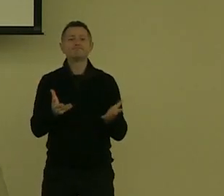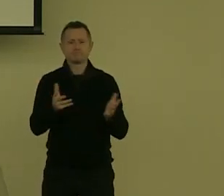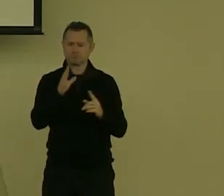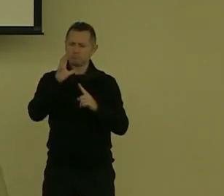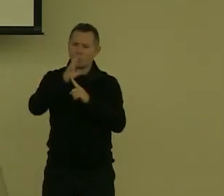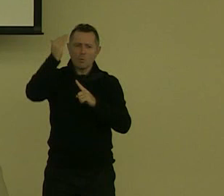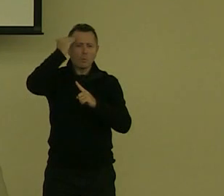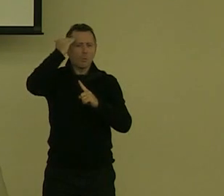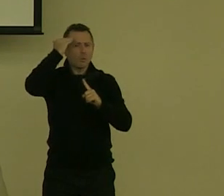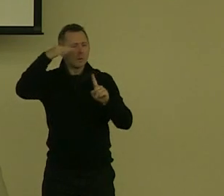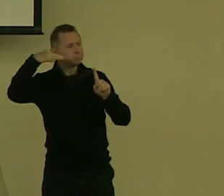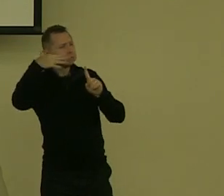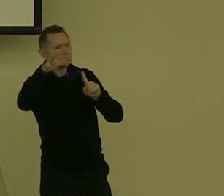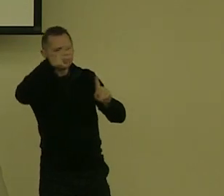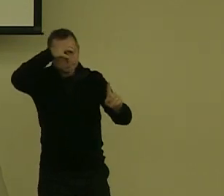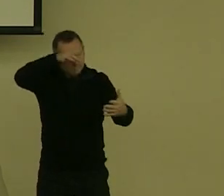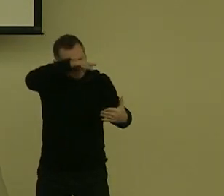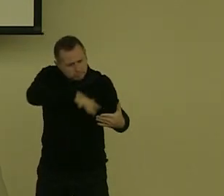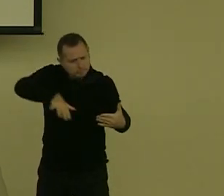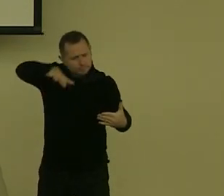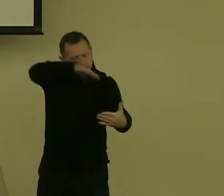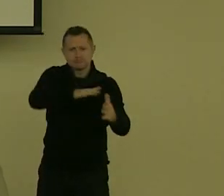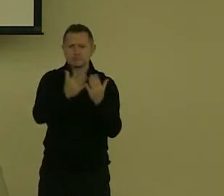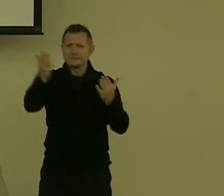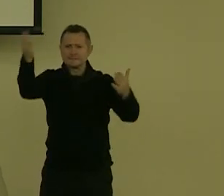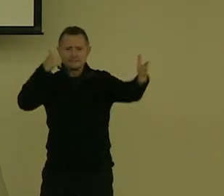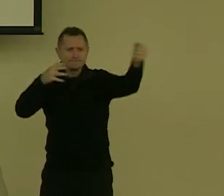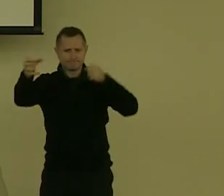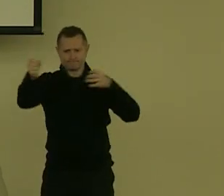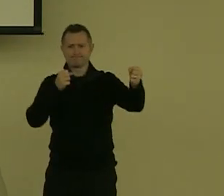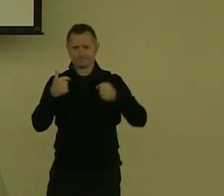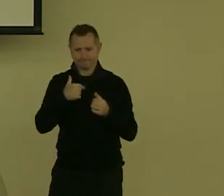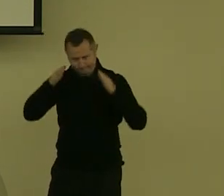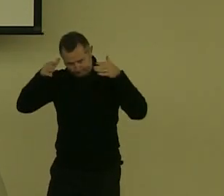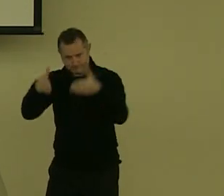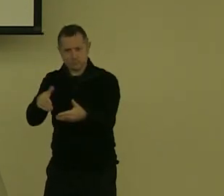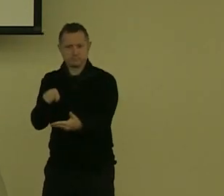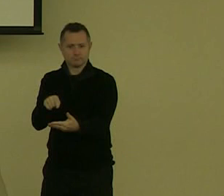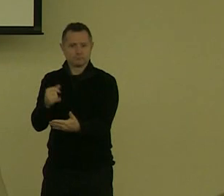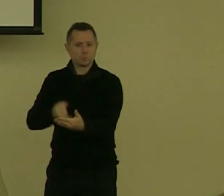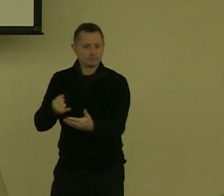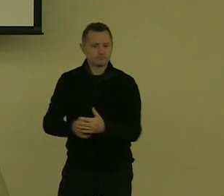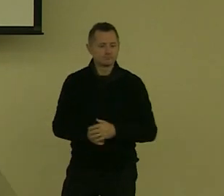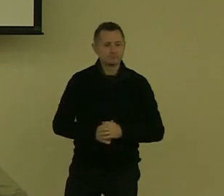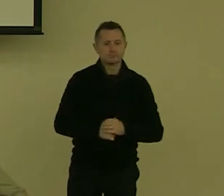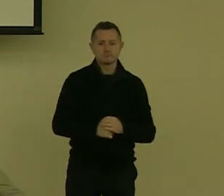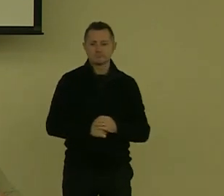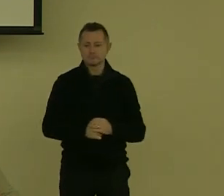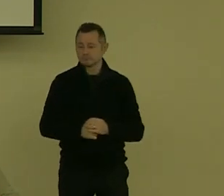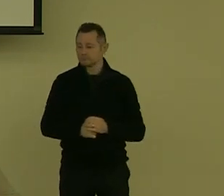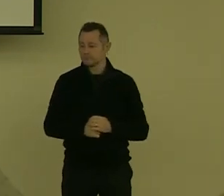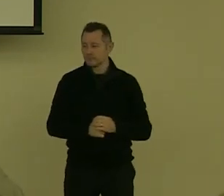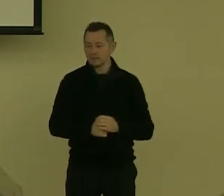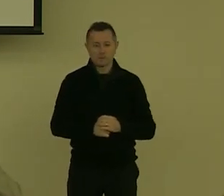usually extremely exciting to me. Yeah. And given that this is a MICE crowd, I feel beholden as